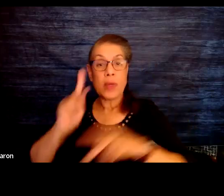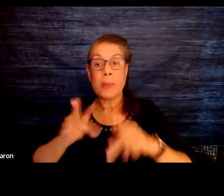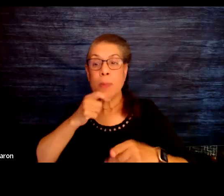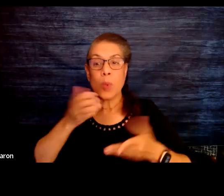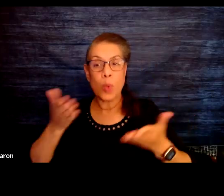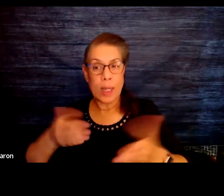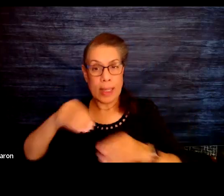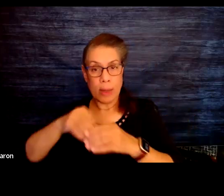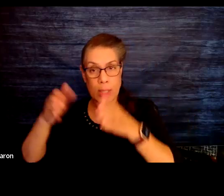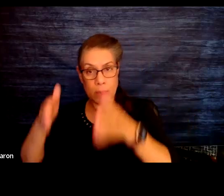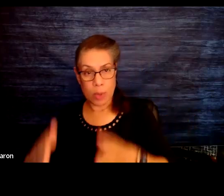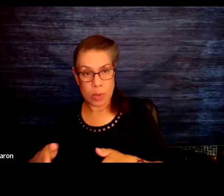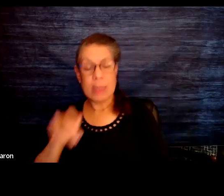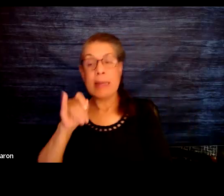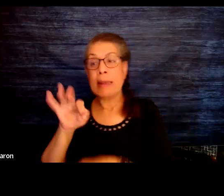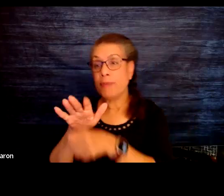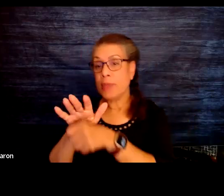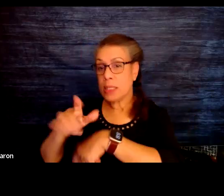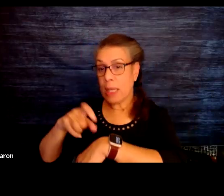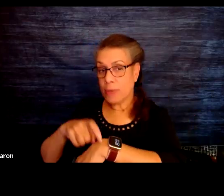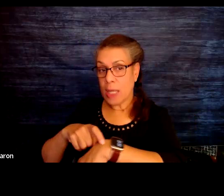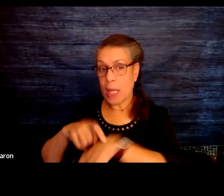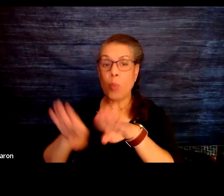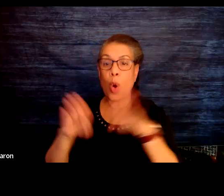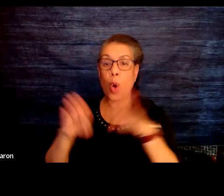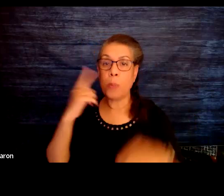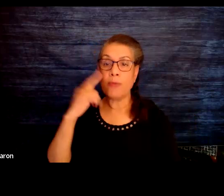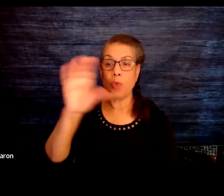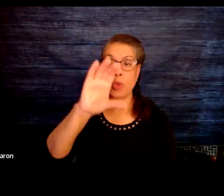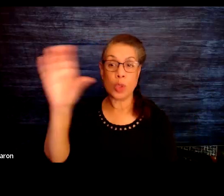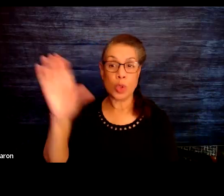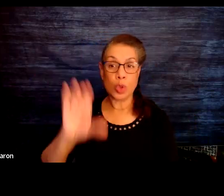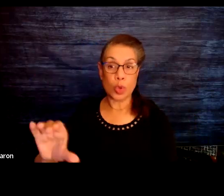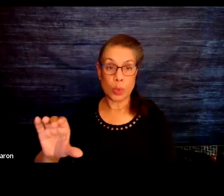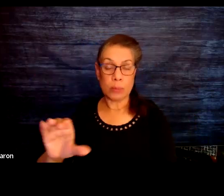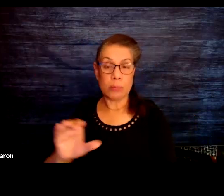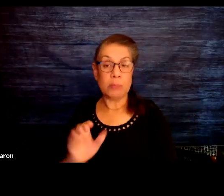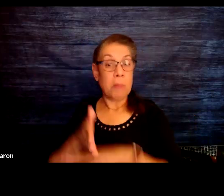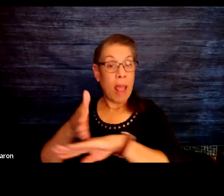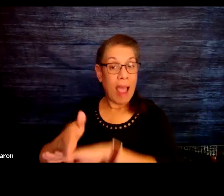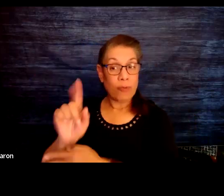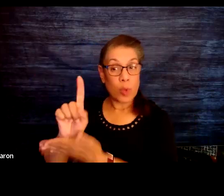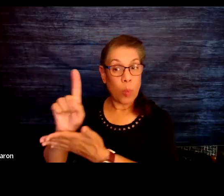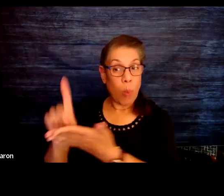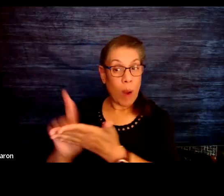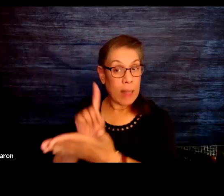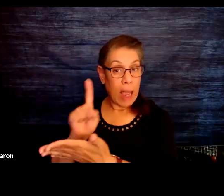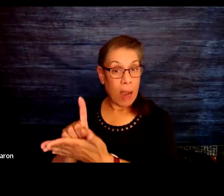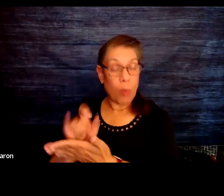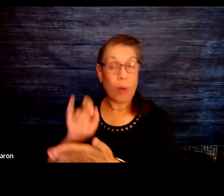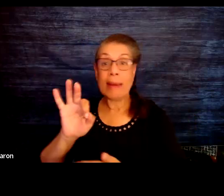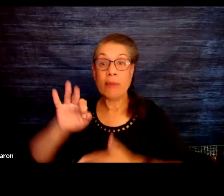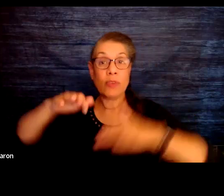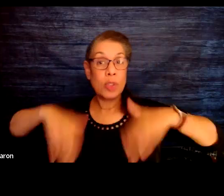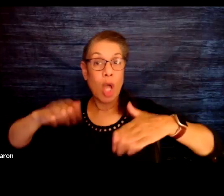person. Time permitting, the committee will then open it up for virtual testimony. After 1 hour, anyone who hasn't testified will have the opportunity to